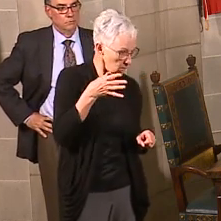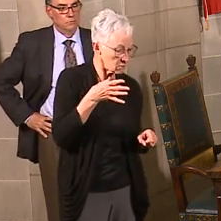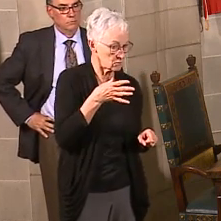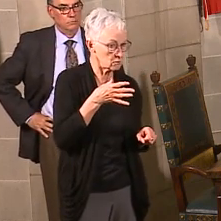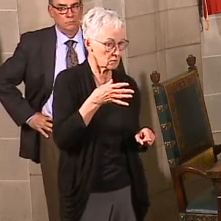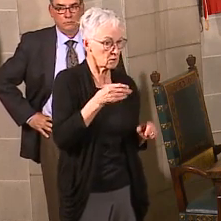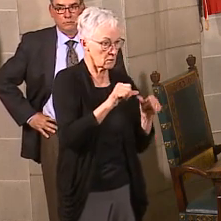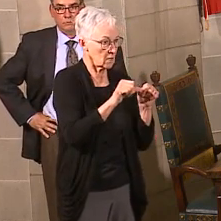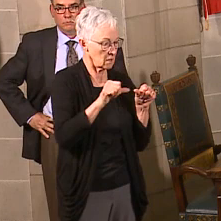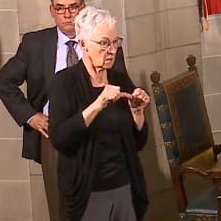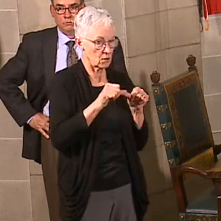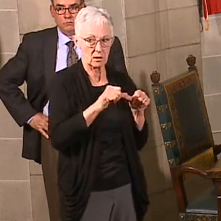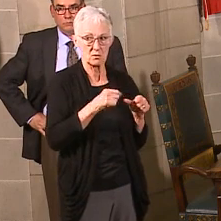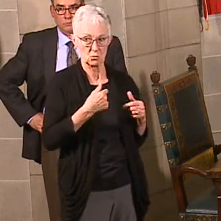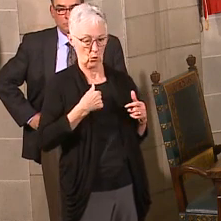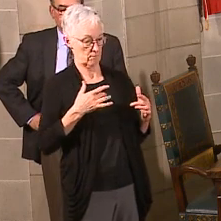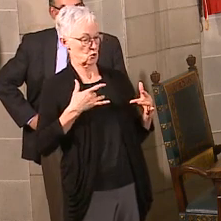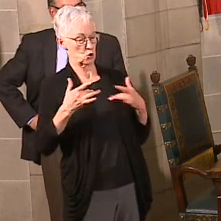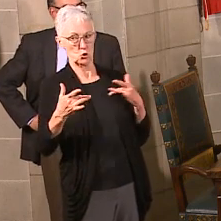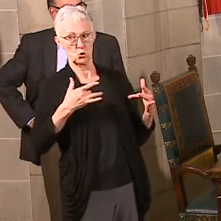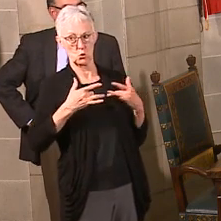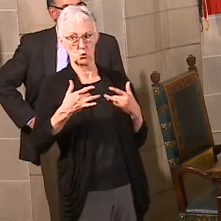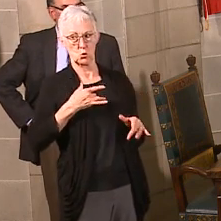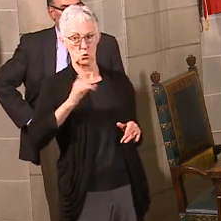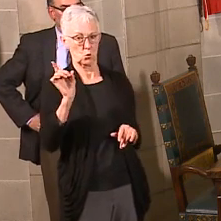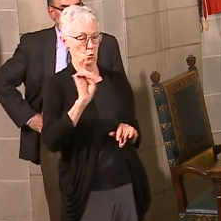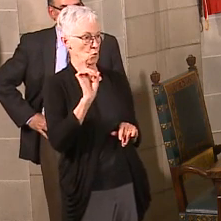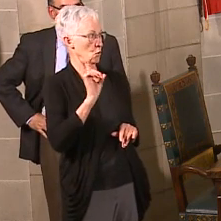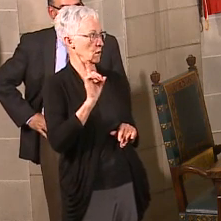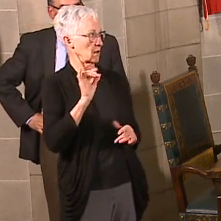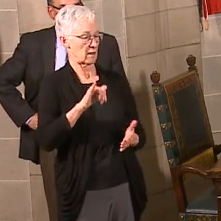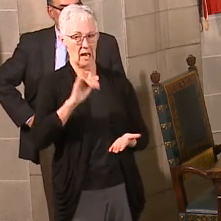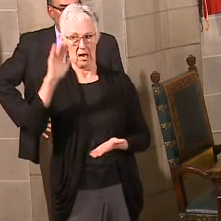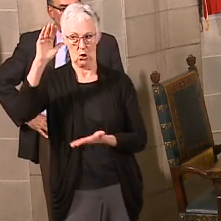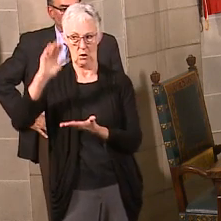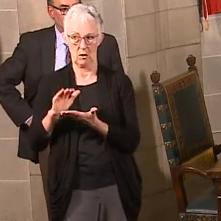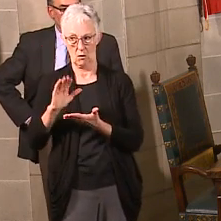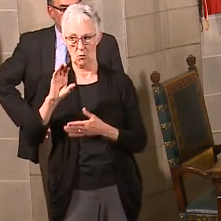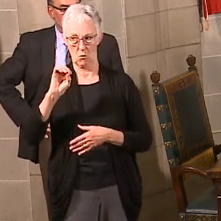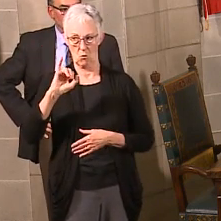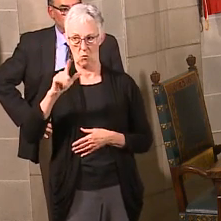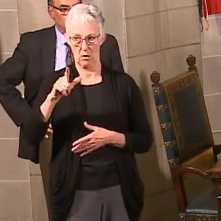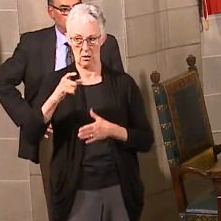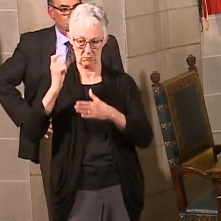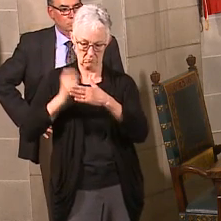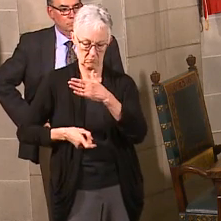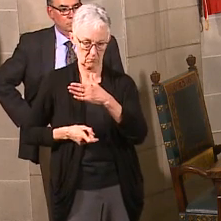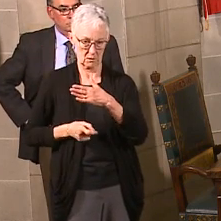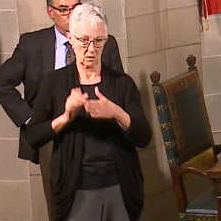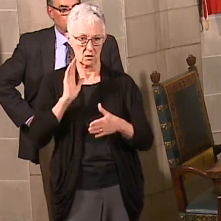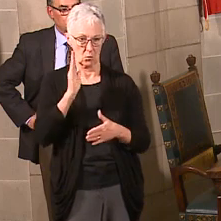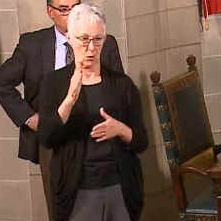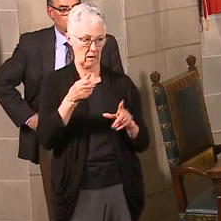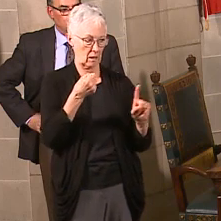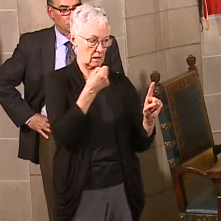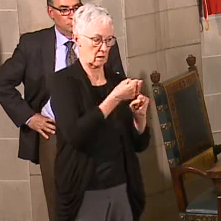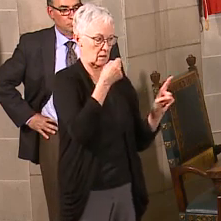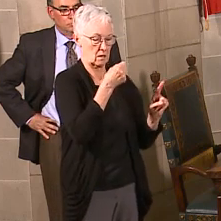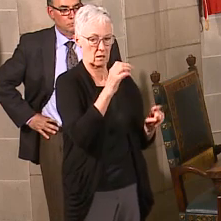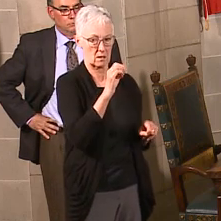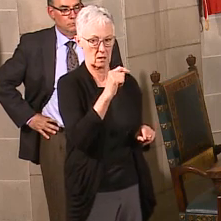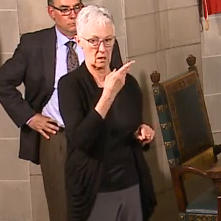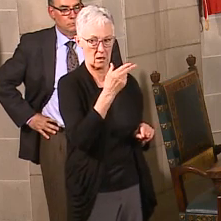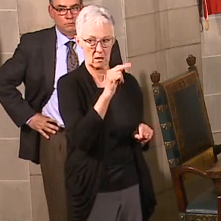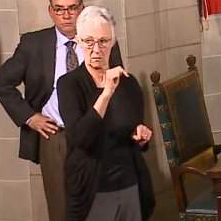industry. So I'm very concerned about where that those low oil prices, what they're going to do to the ethanol industry that has already